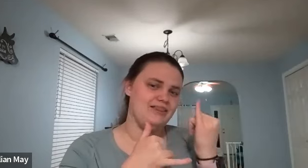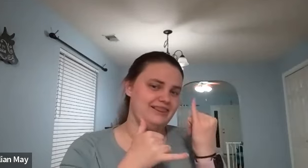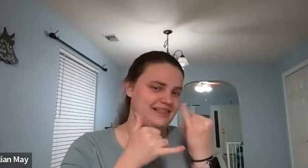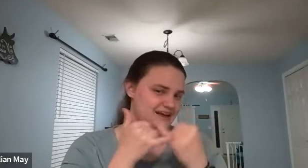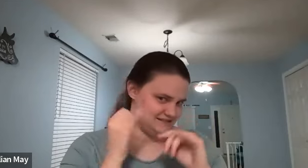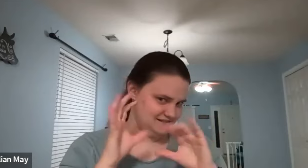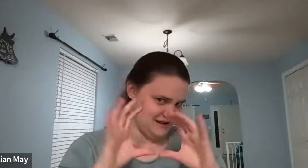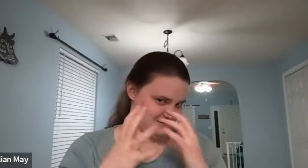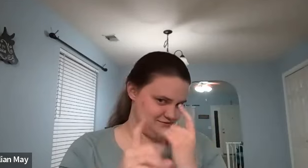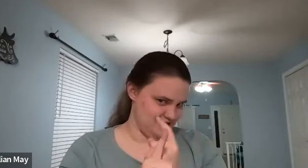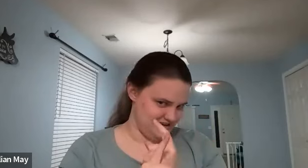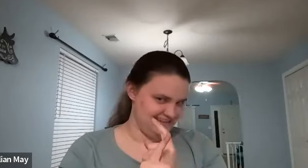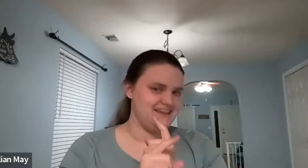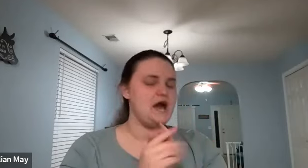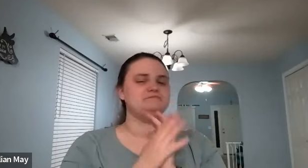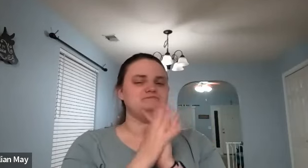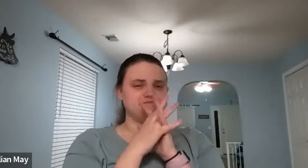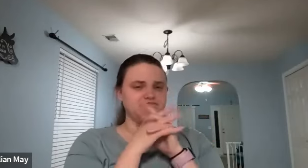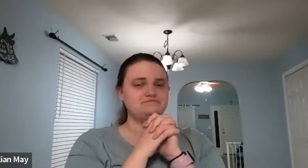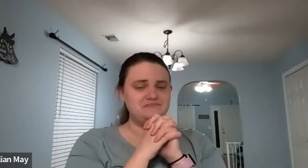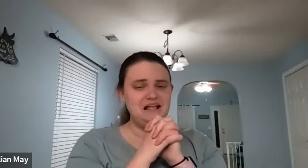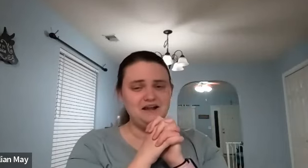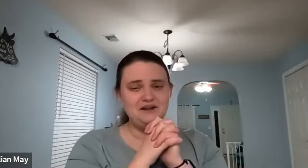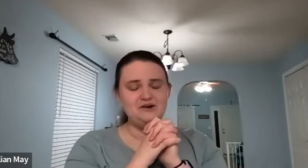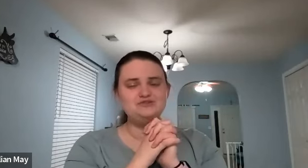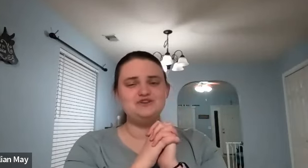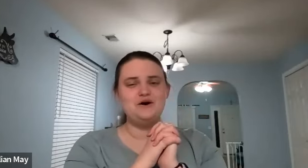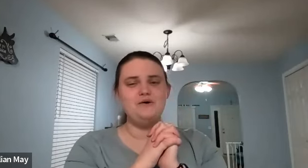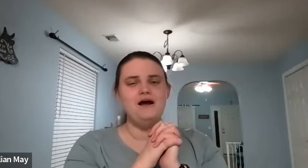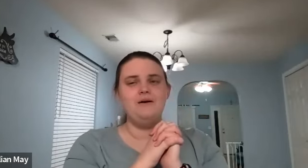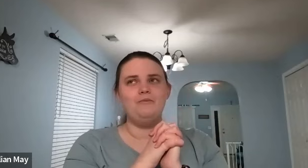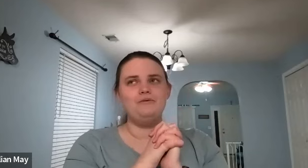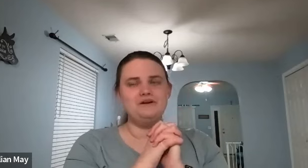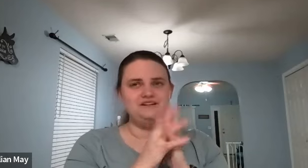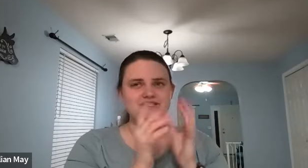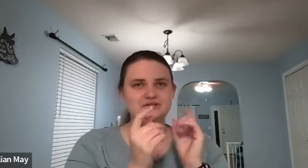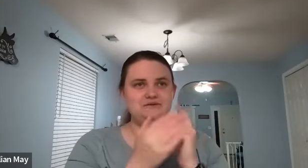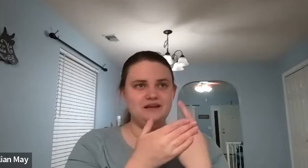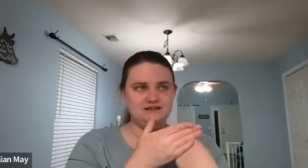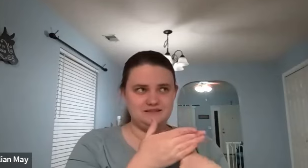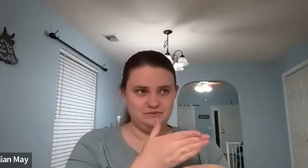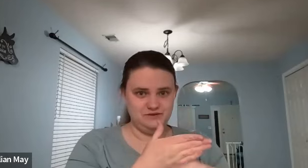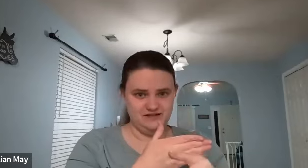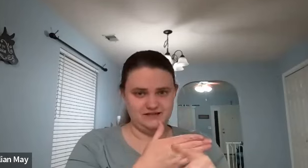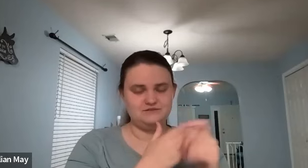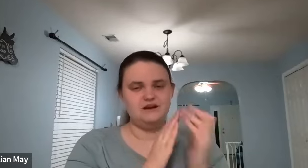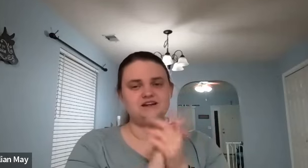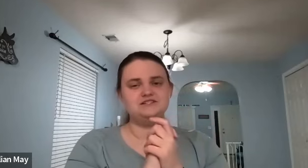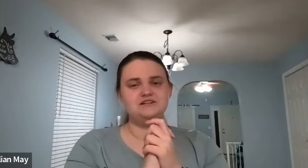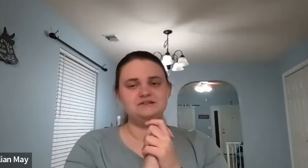our last class, right? Yeah. I know. So what we're going to do next week is we're actually going to,